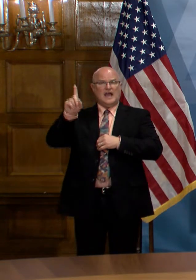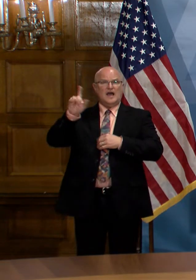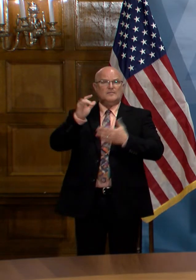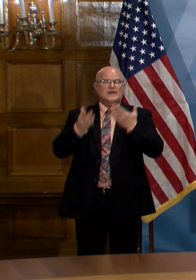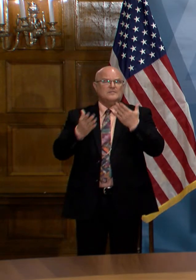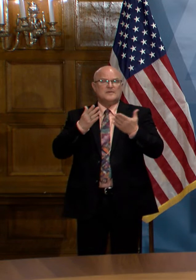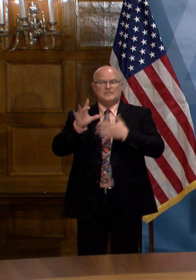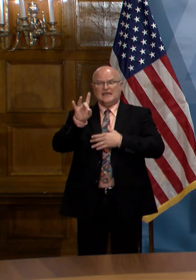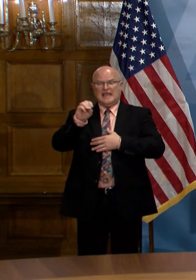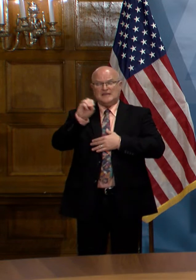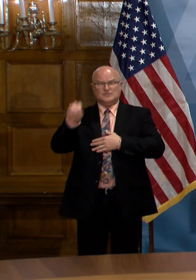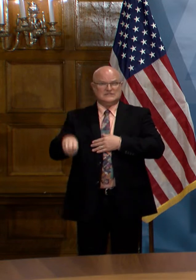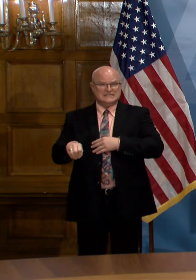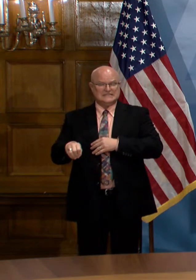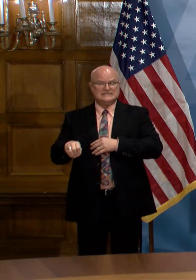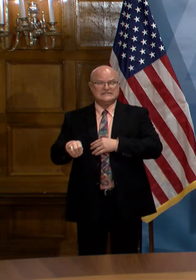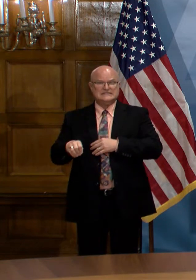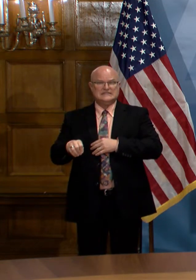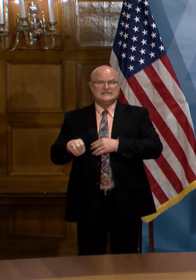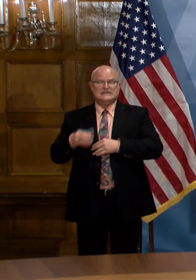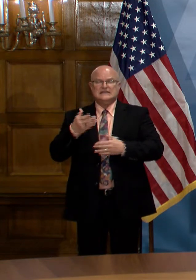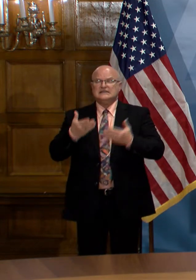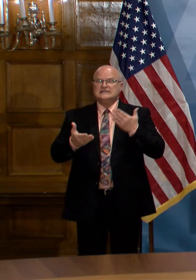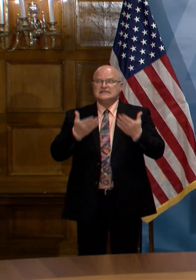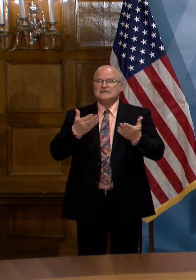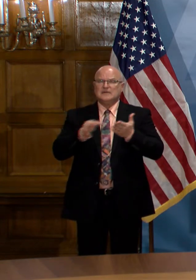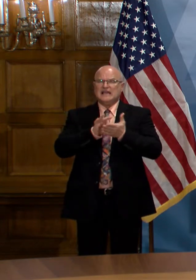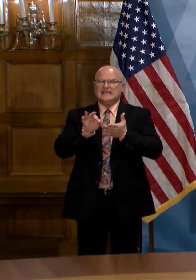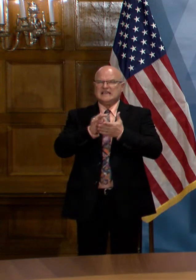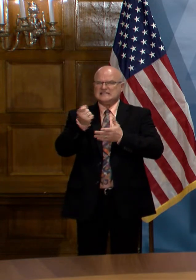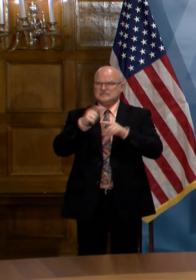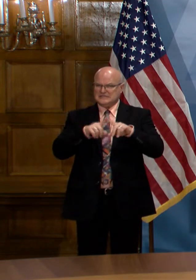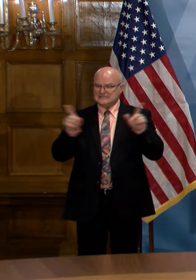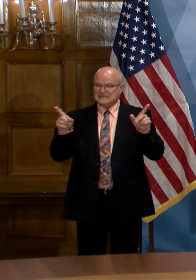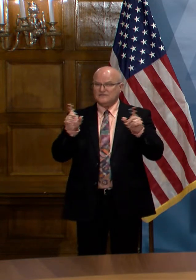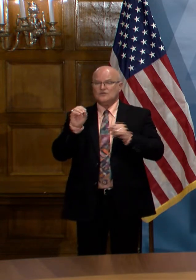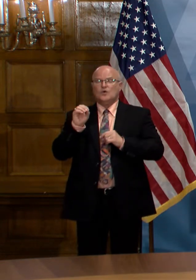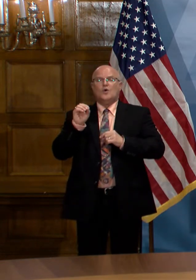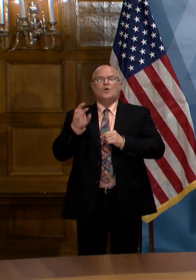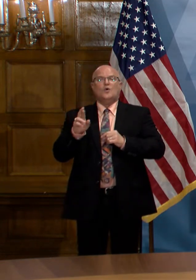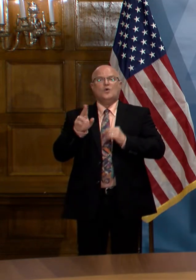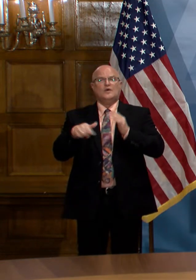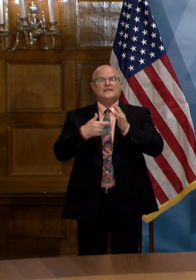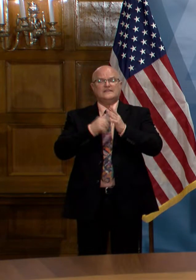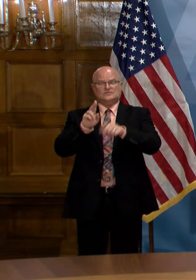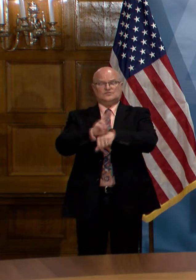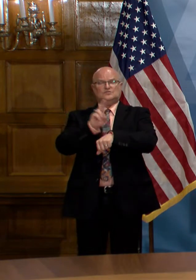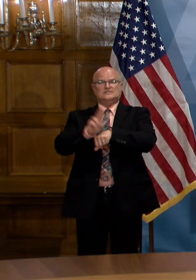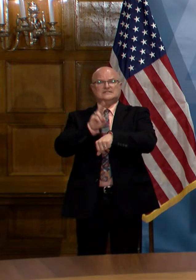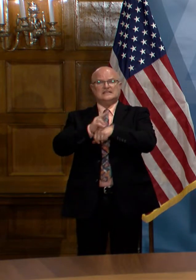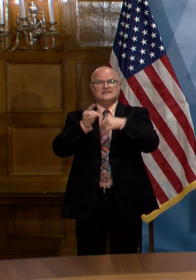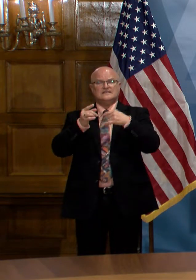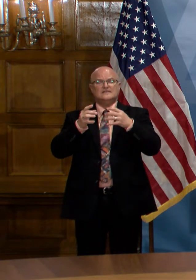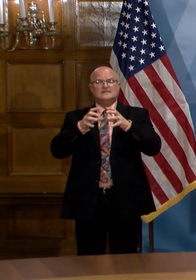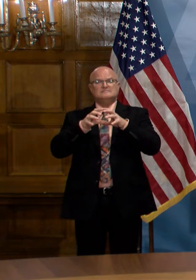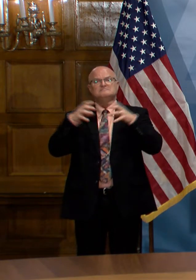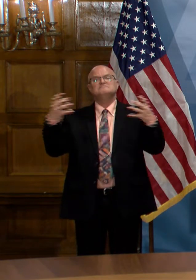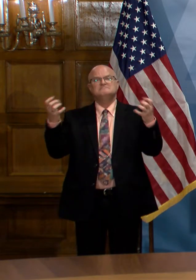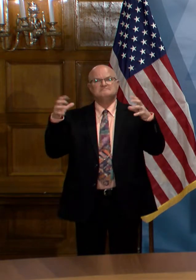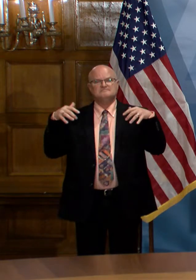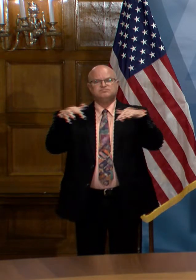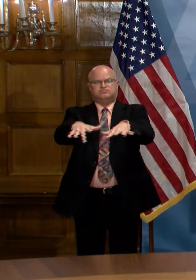they might be at 80%, they might count it a little bit different, or that's utilization of mass clinics. And